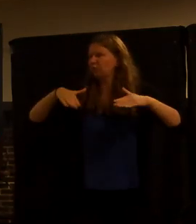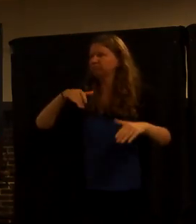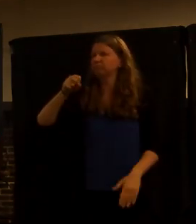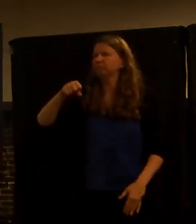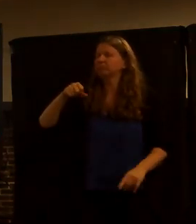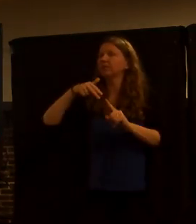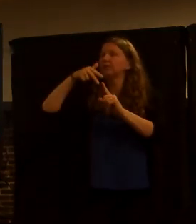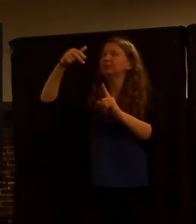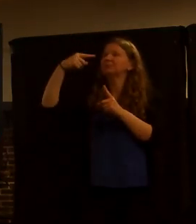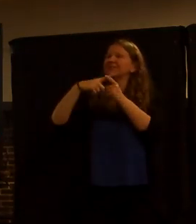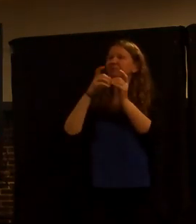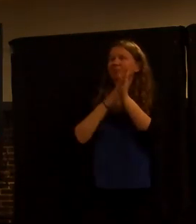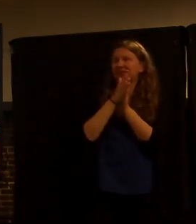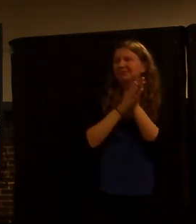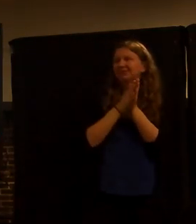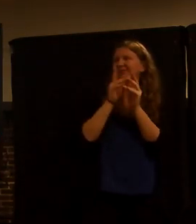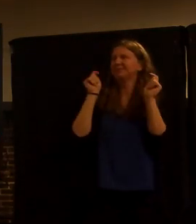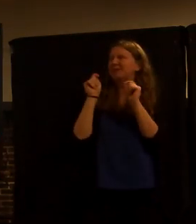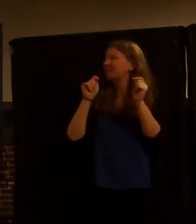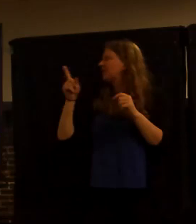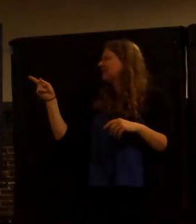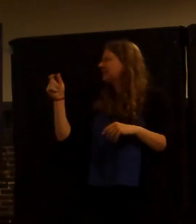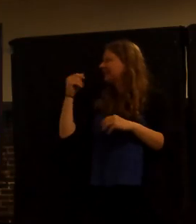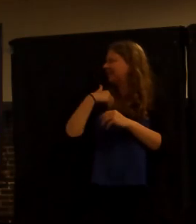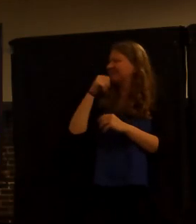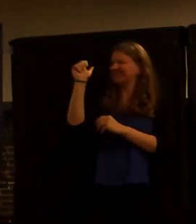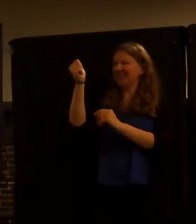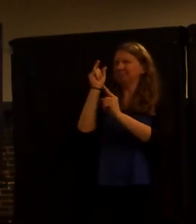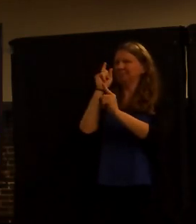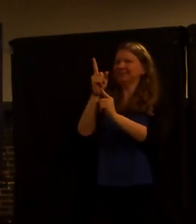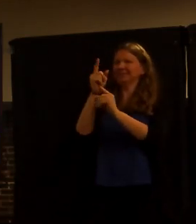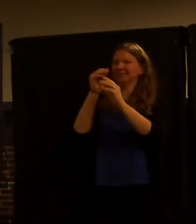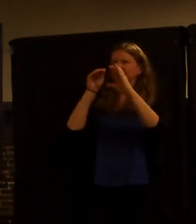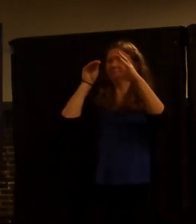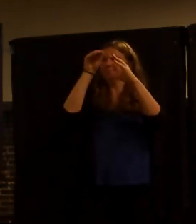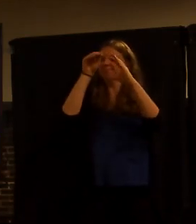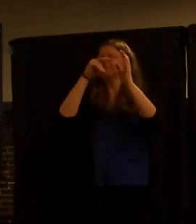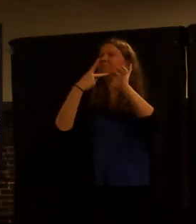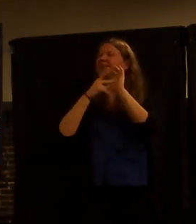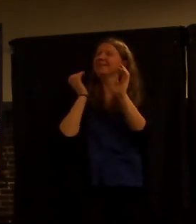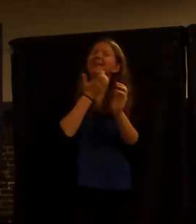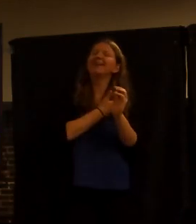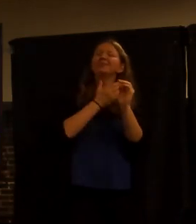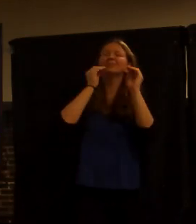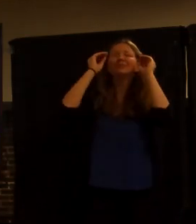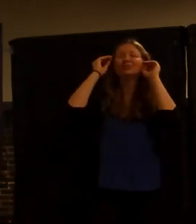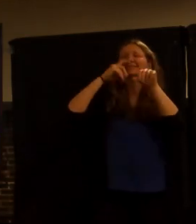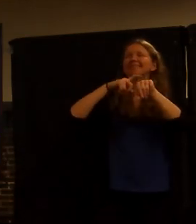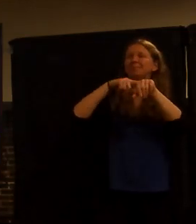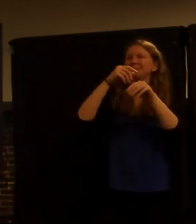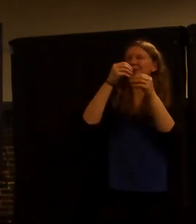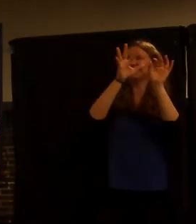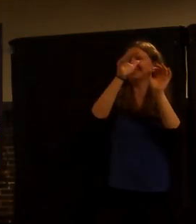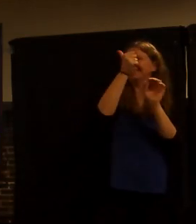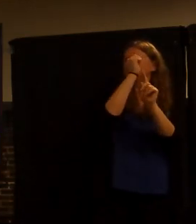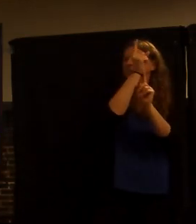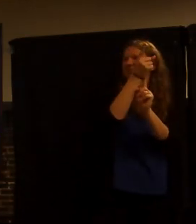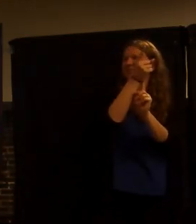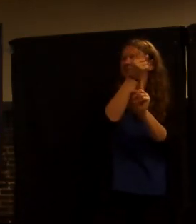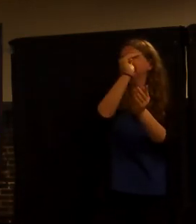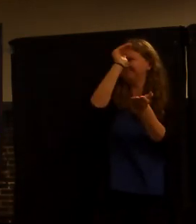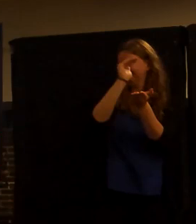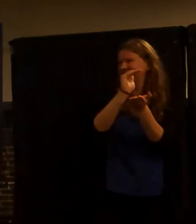they leave the classroom and it is a little bit of a hike. In addition to that time for washing their hands and going to the